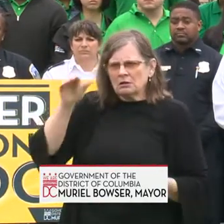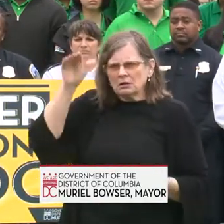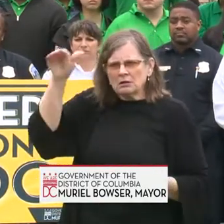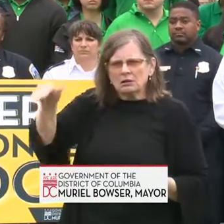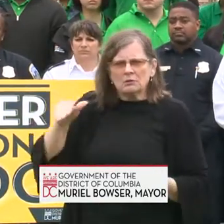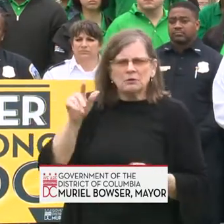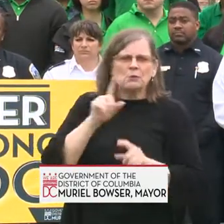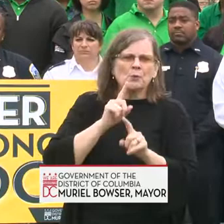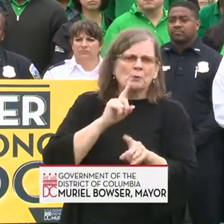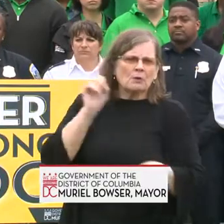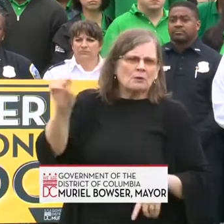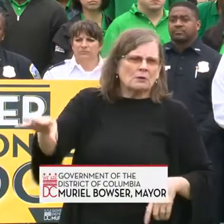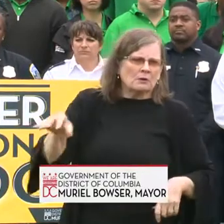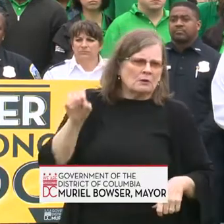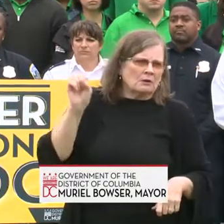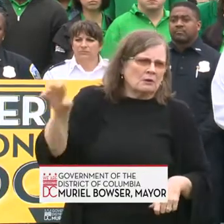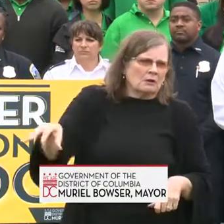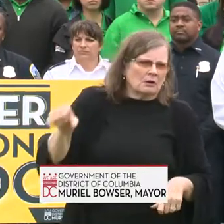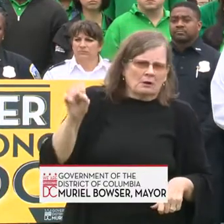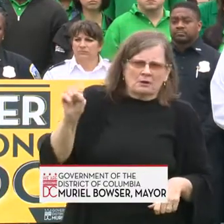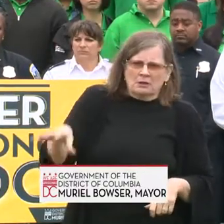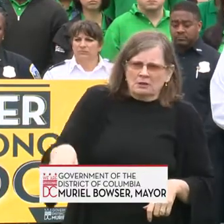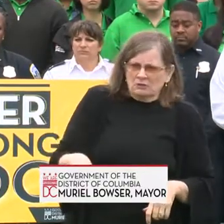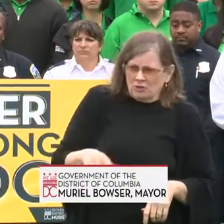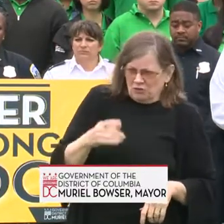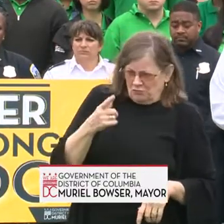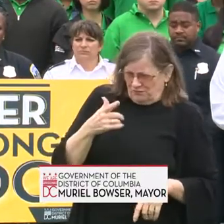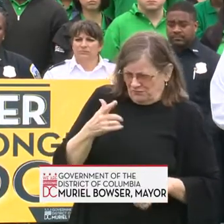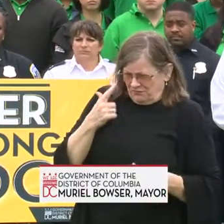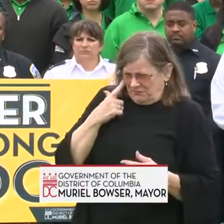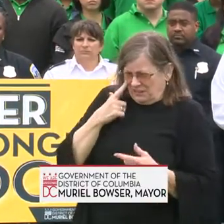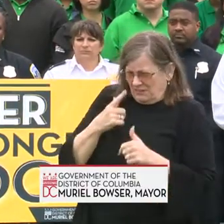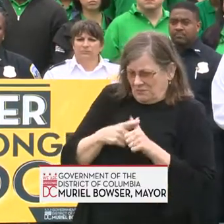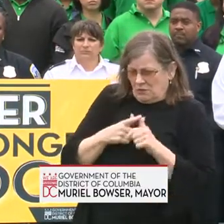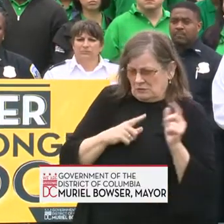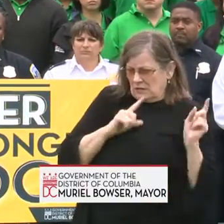things. First of all, if you think it's dangerous for whatever